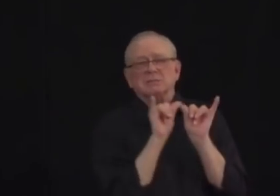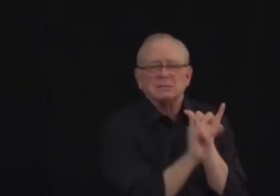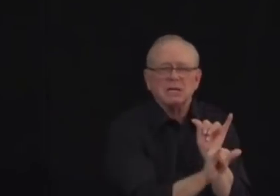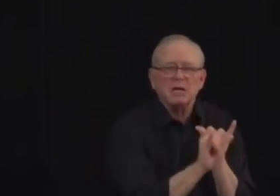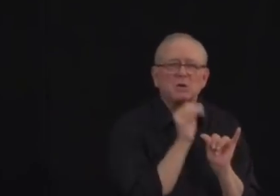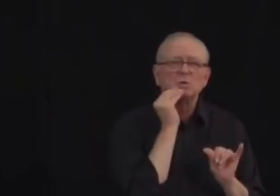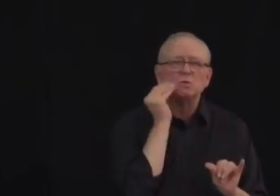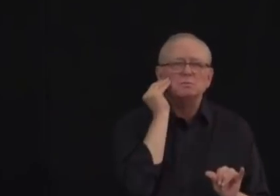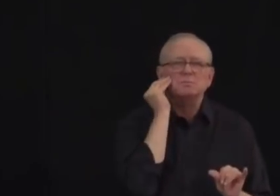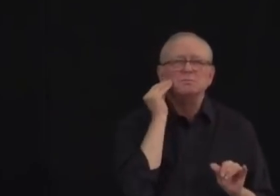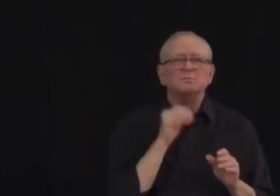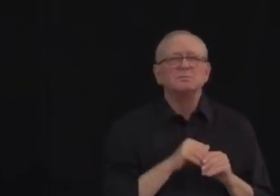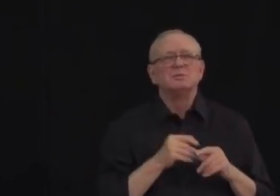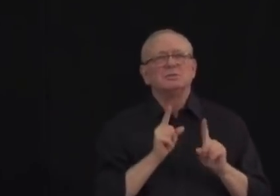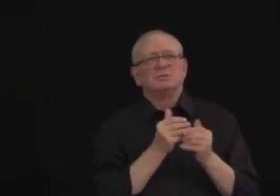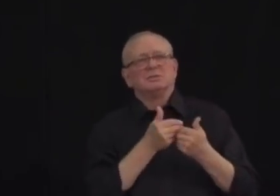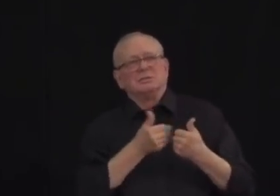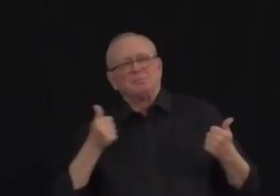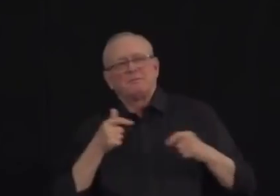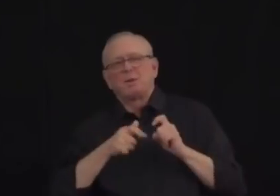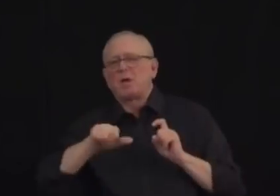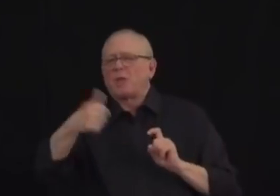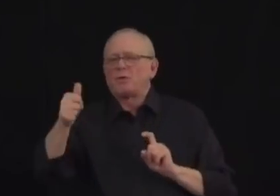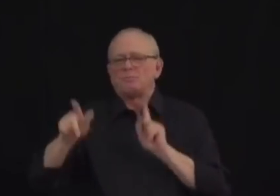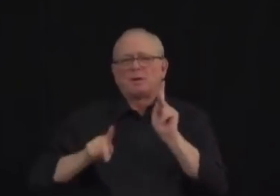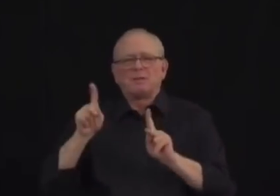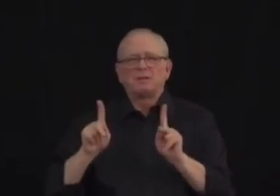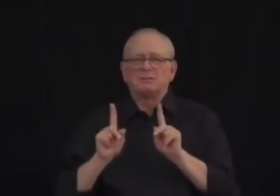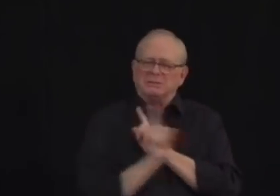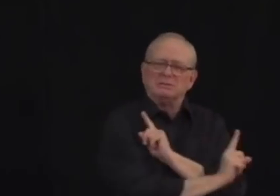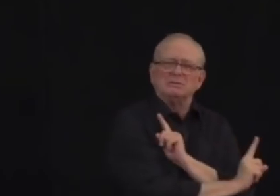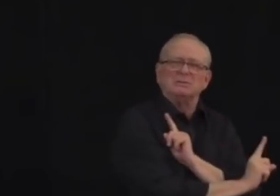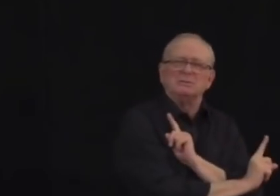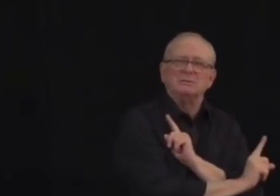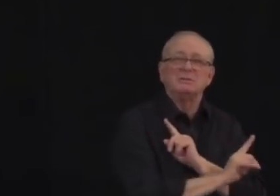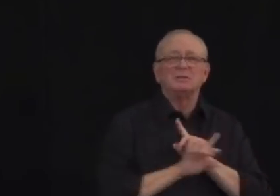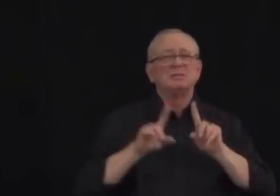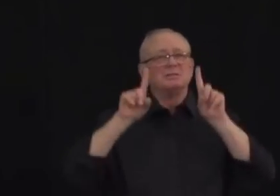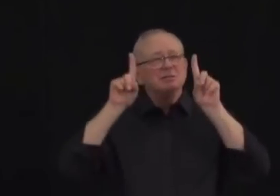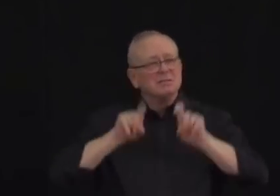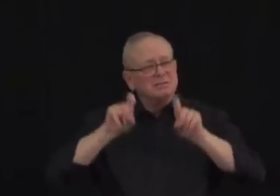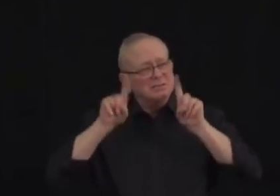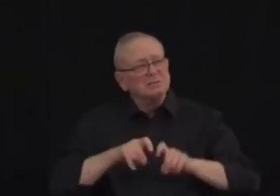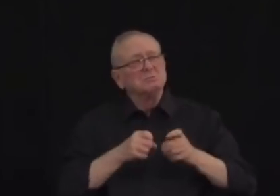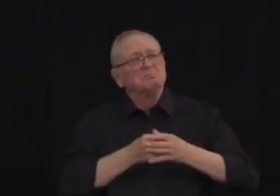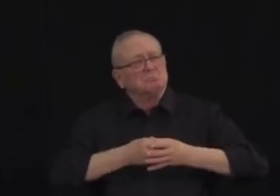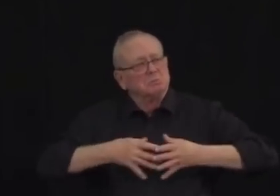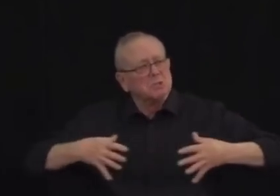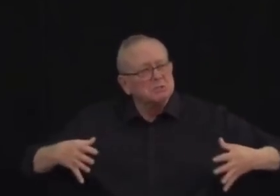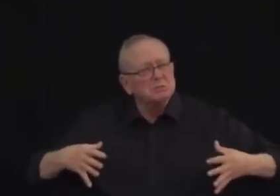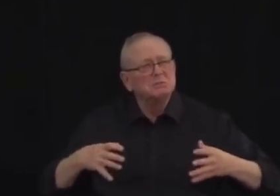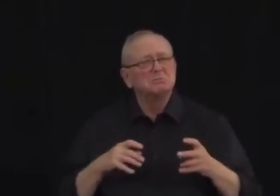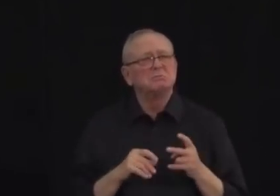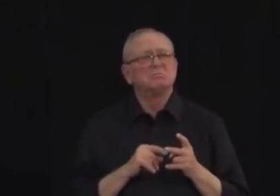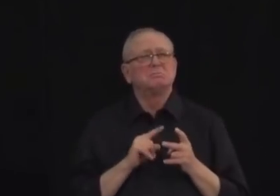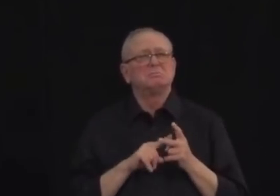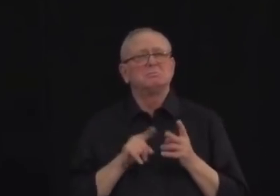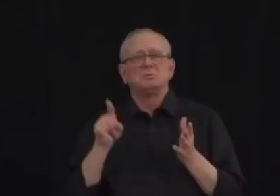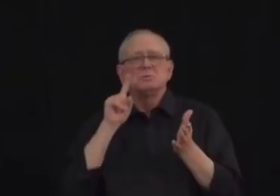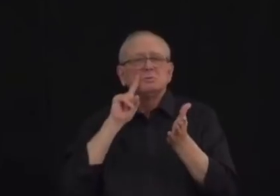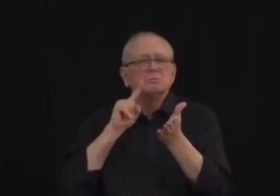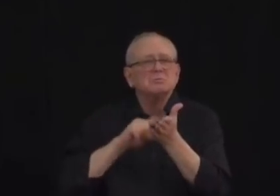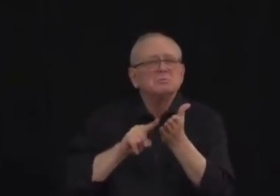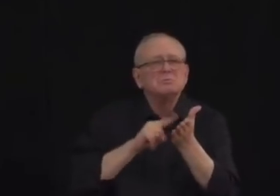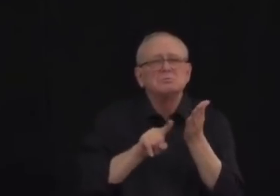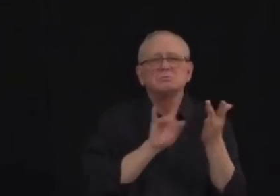are expanded testing, our ability to do contact tracing in a really robust way, making sure that if someone is a close contact of a